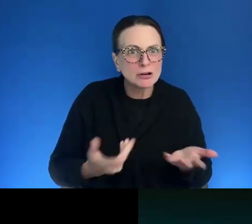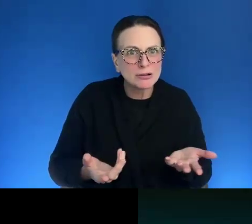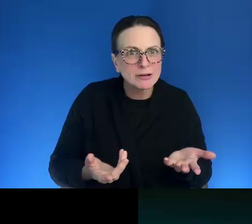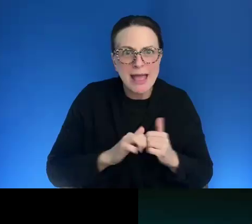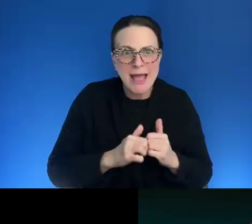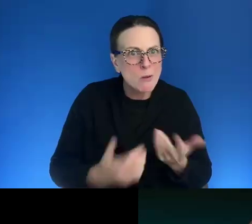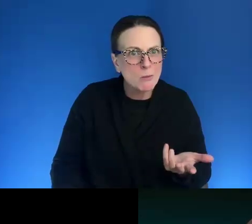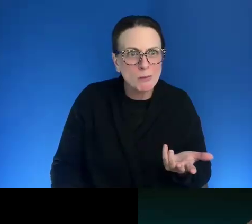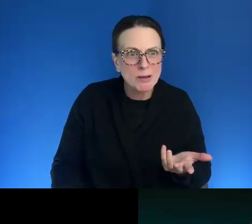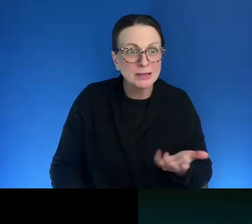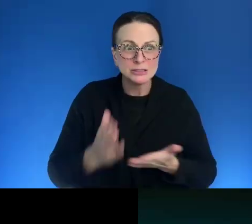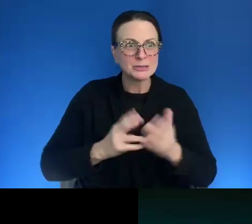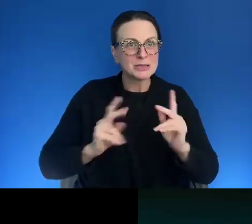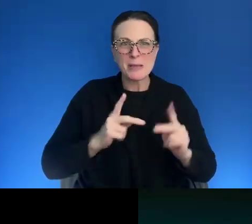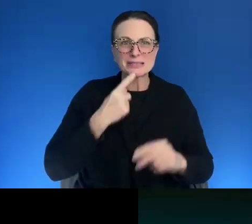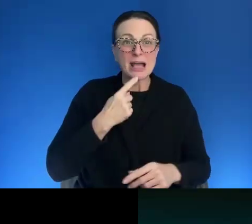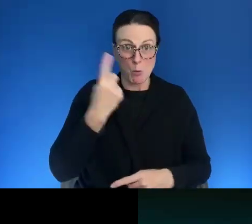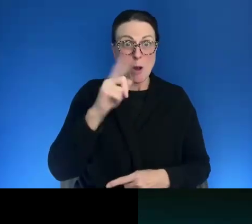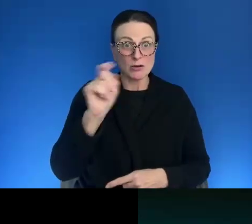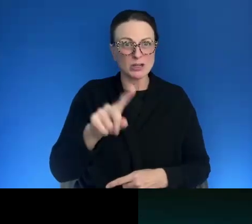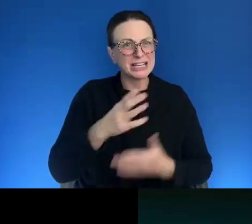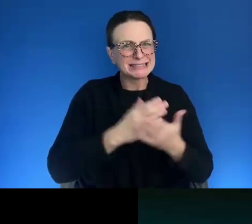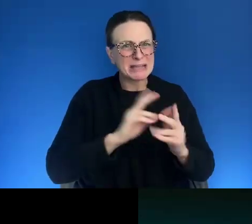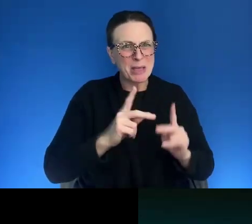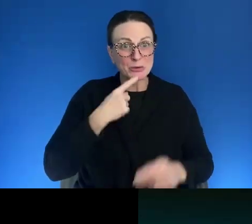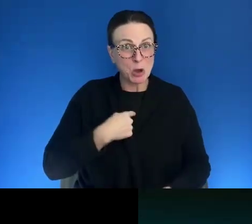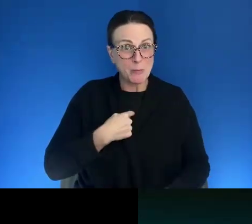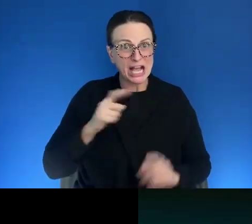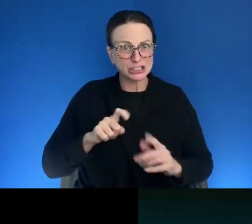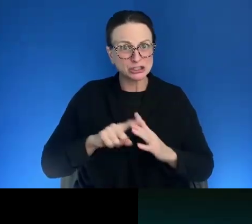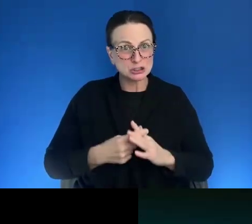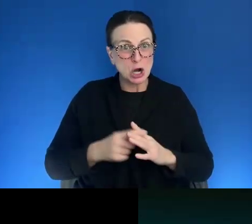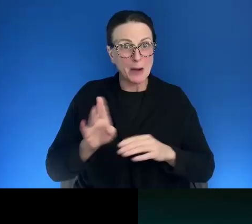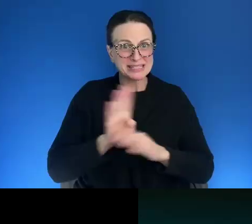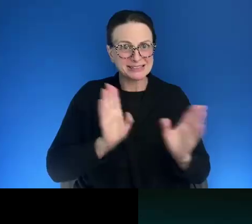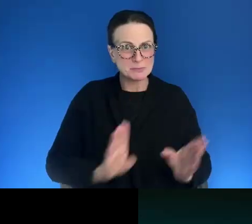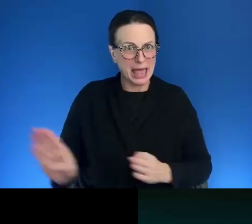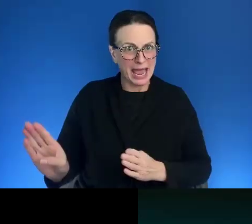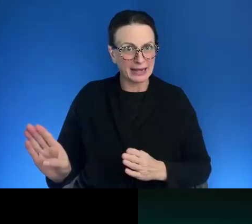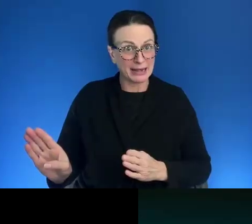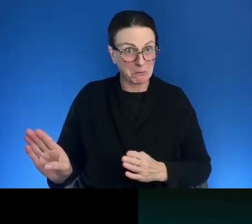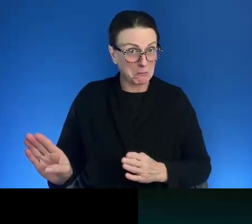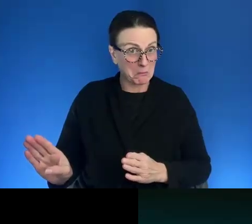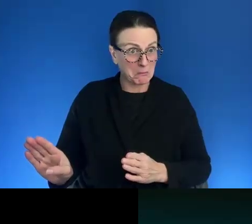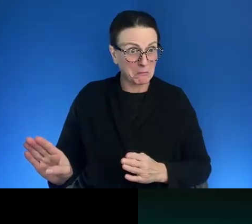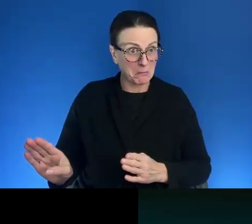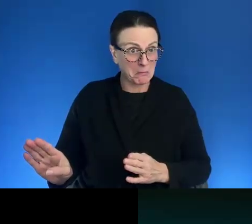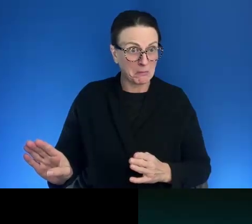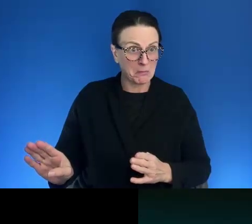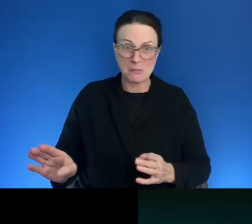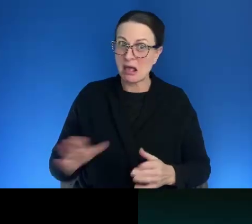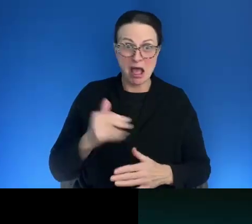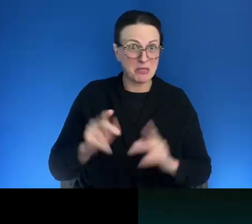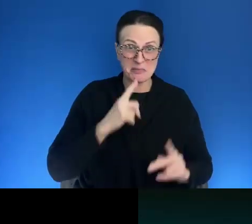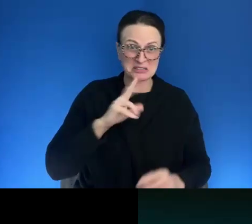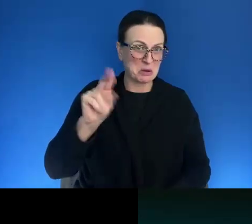are saying, so one of the questions is some people are telling me I should start with a business plan. Other people say, no, you